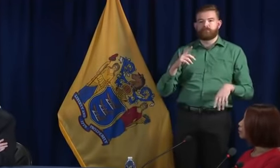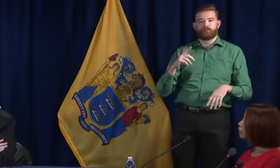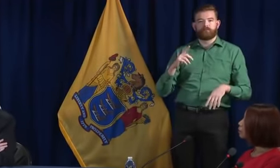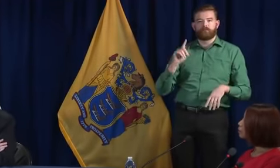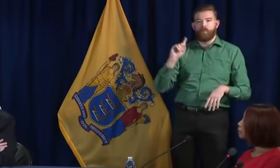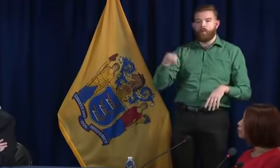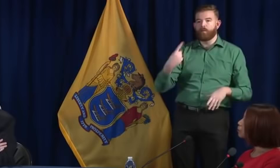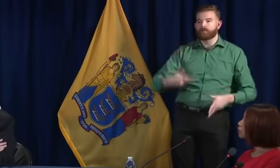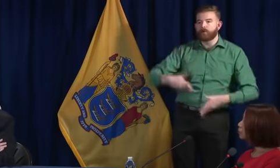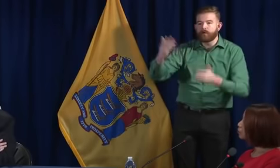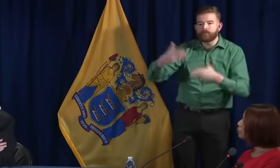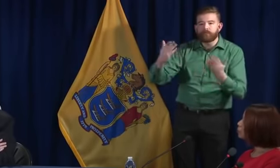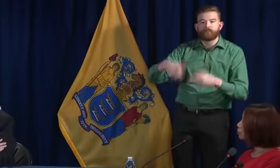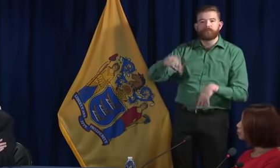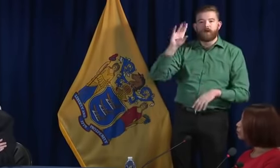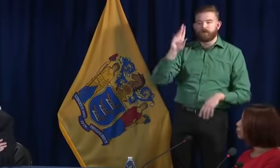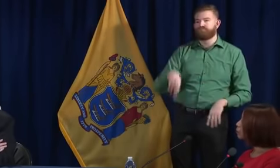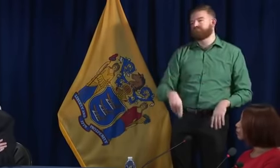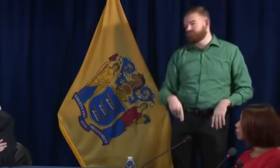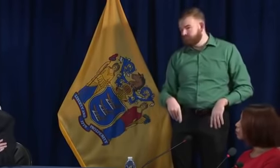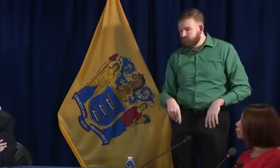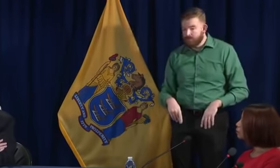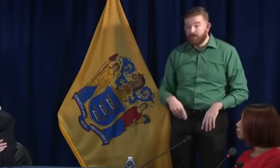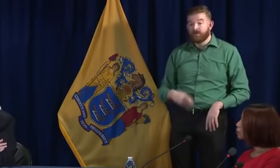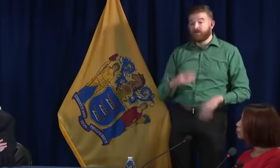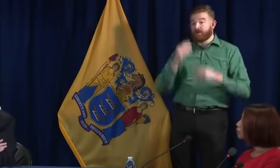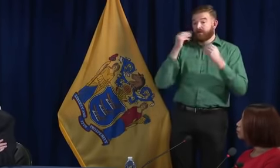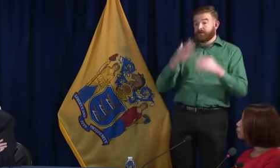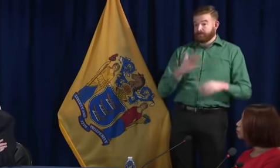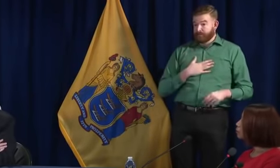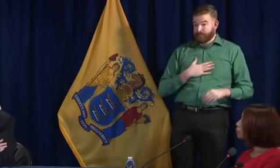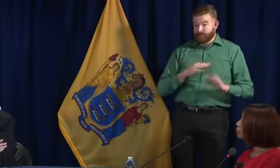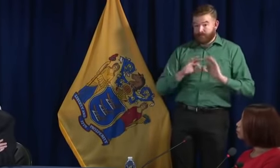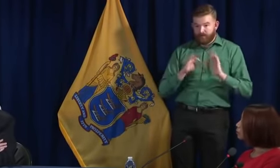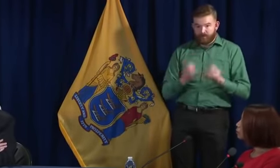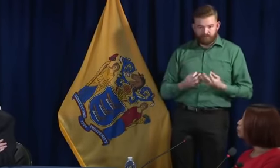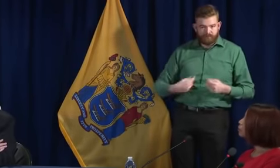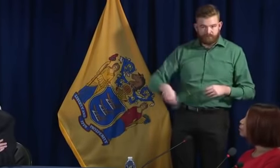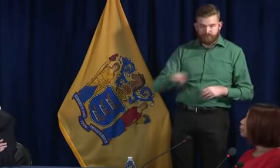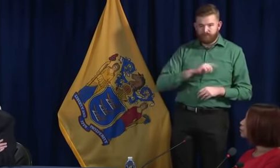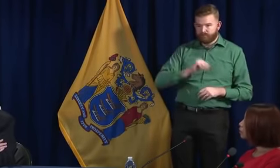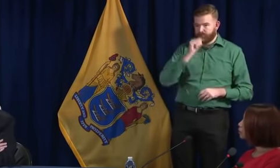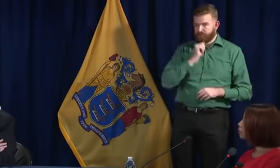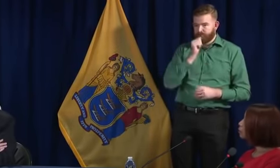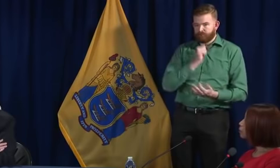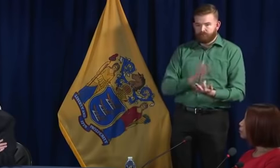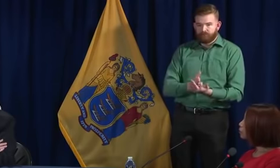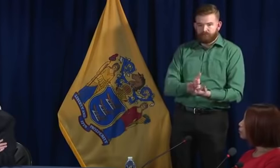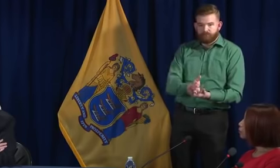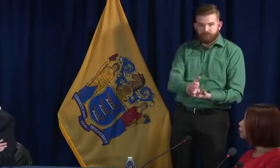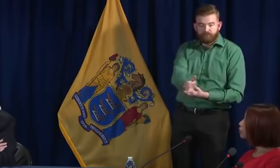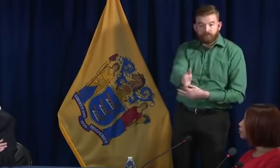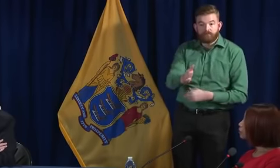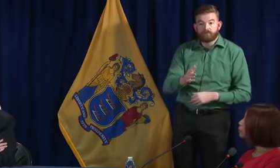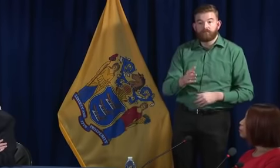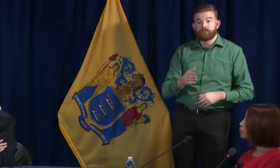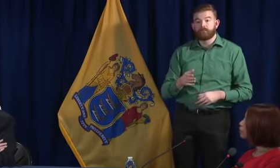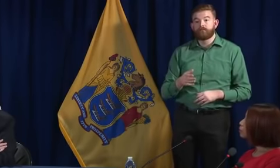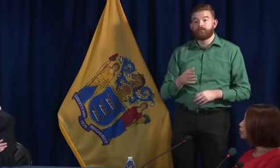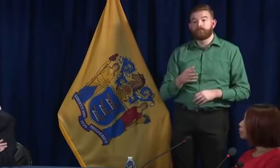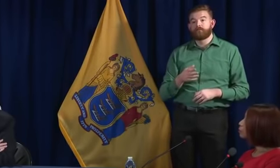living through this like everybody else. First two restaurants we called up to order in from were